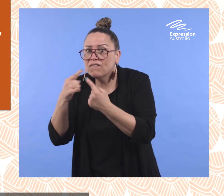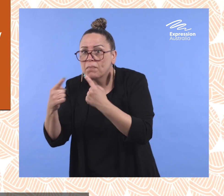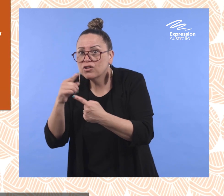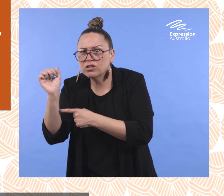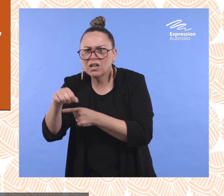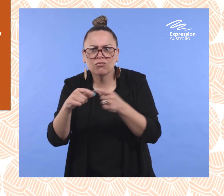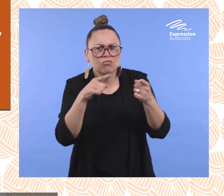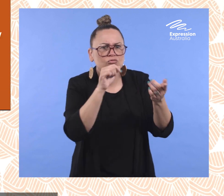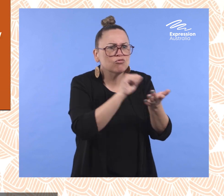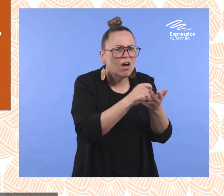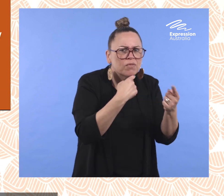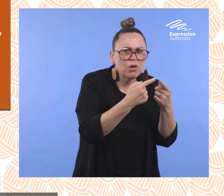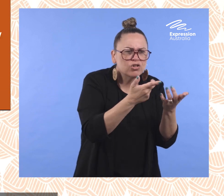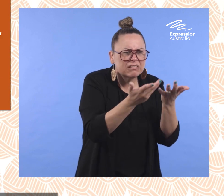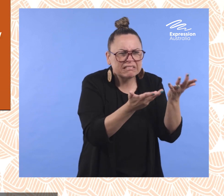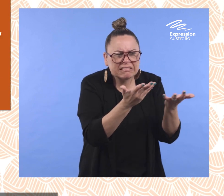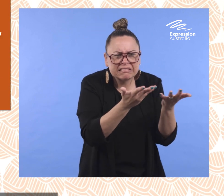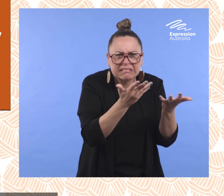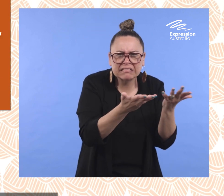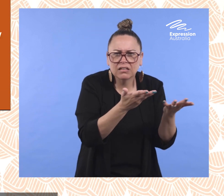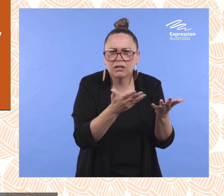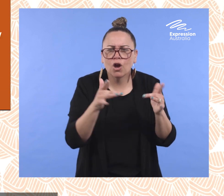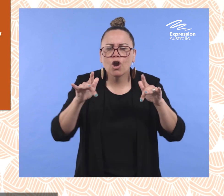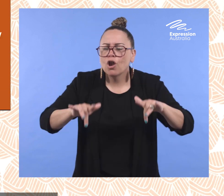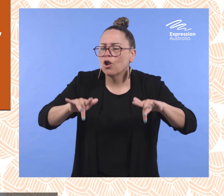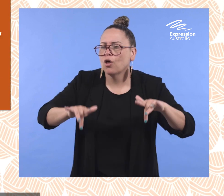reference. I haven't found similar